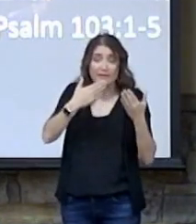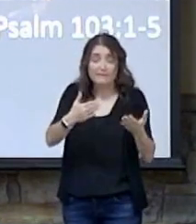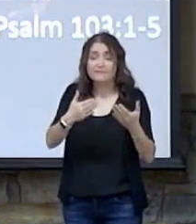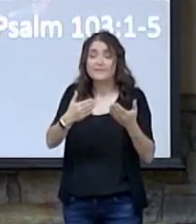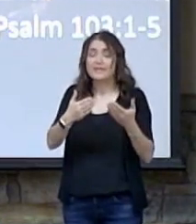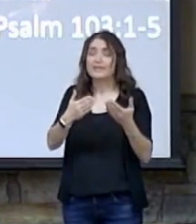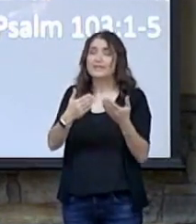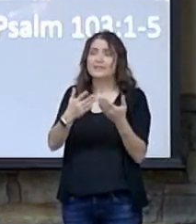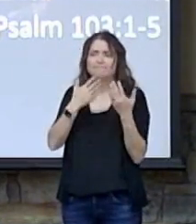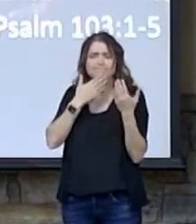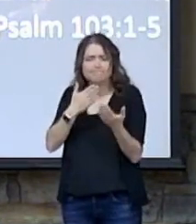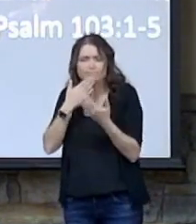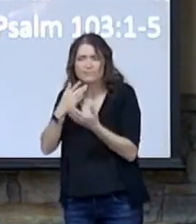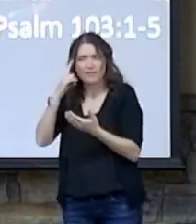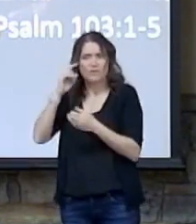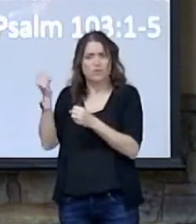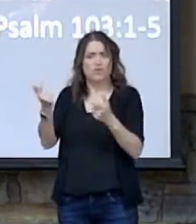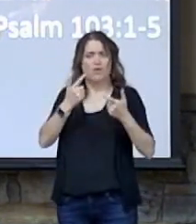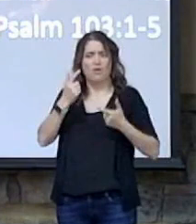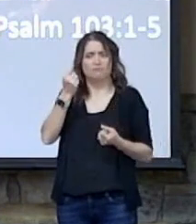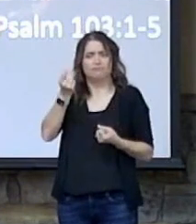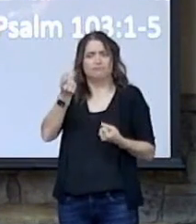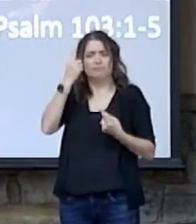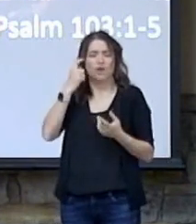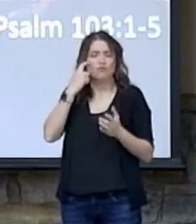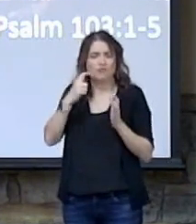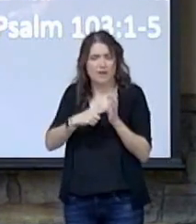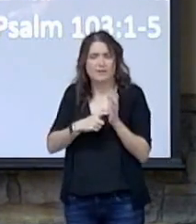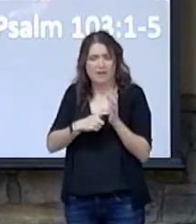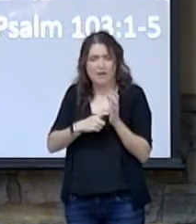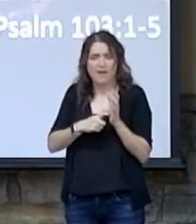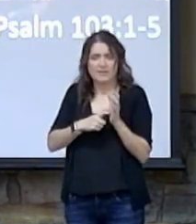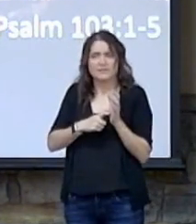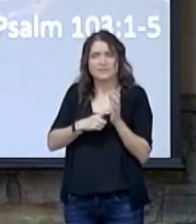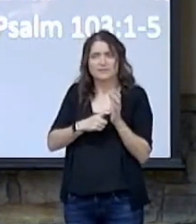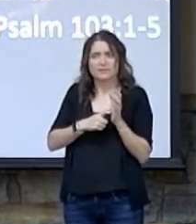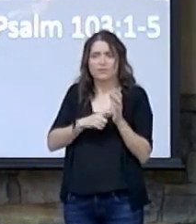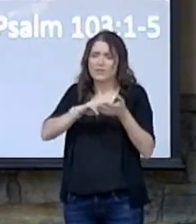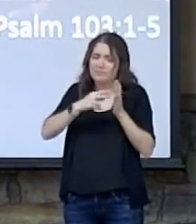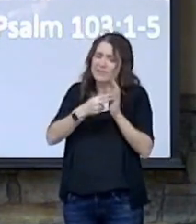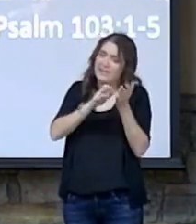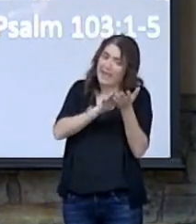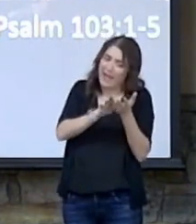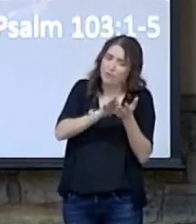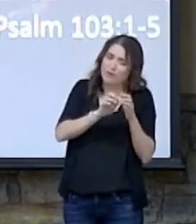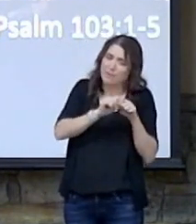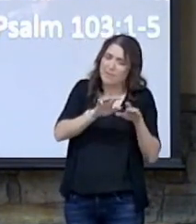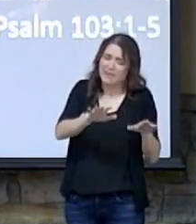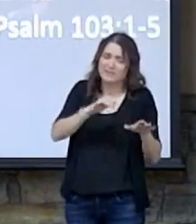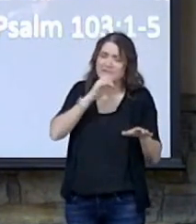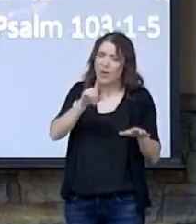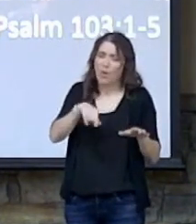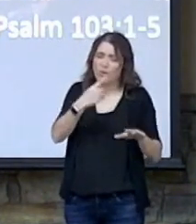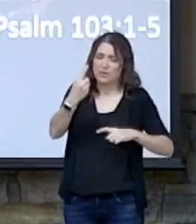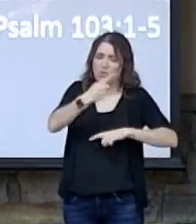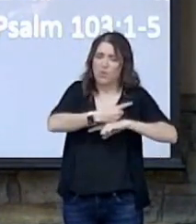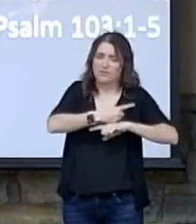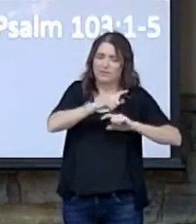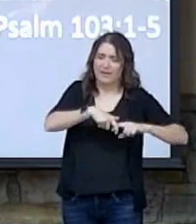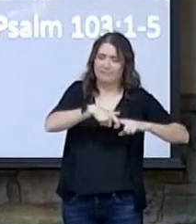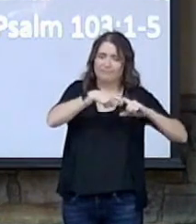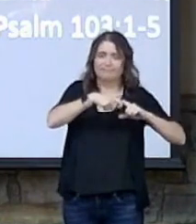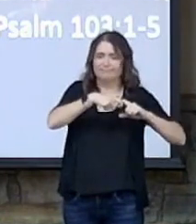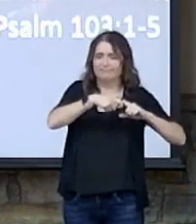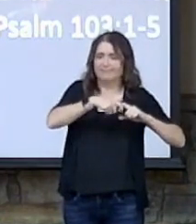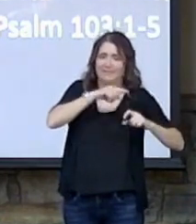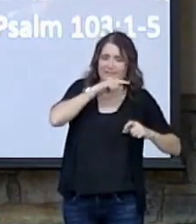I think all of us understand and recognize that the idea of counting our blessings is not something reserved for one day. And I think